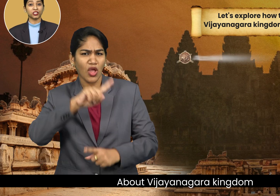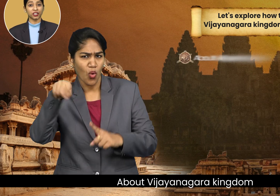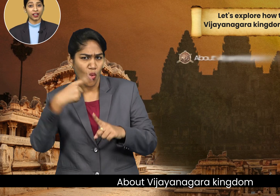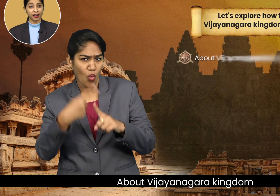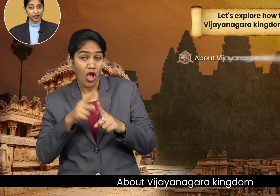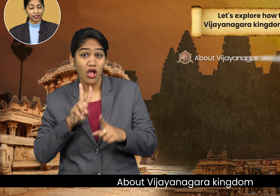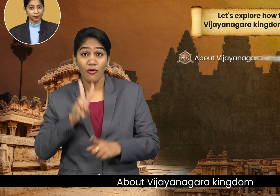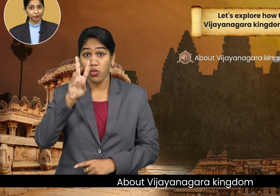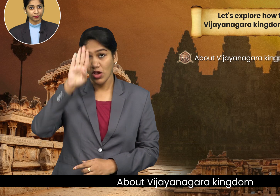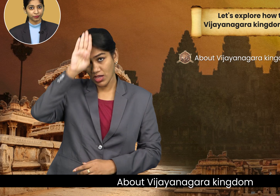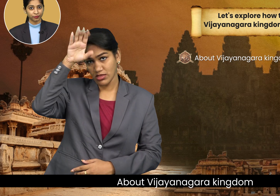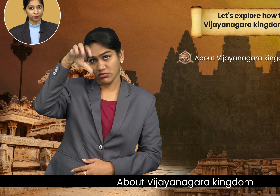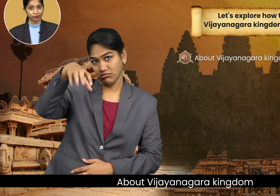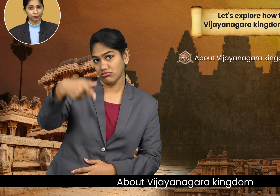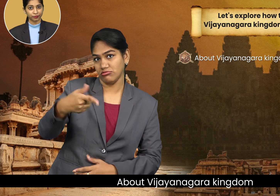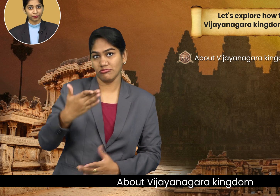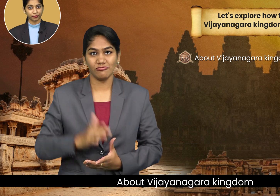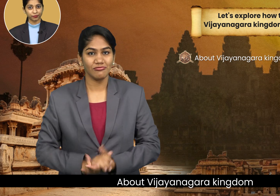About Vijayanagara kingdom,